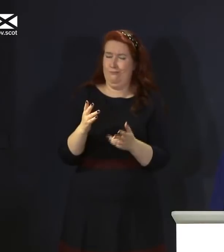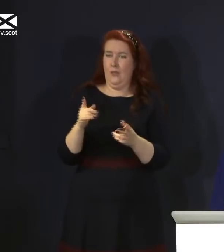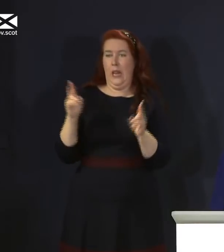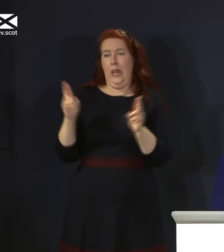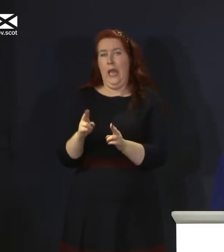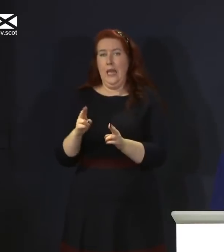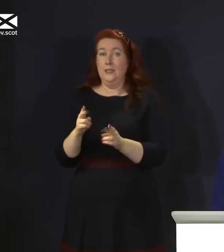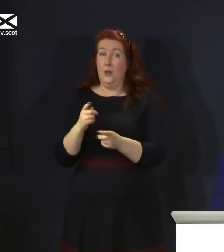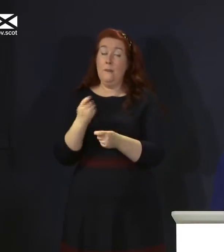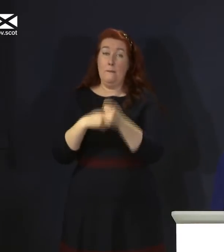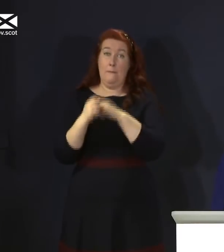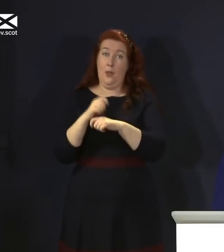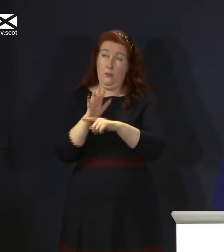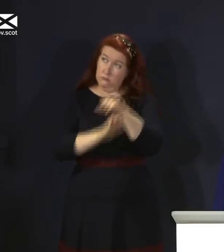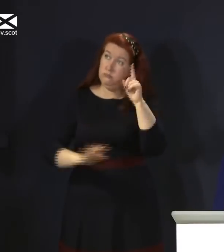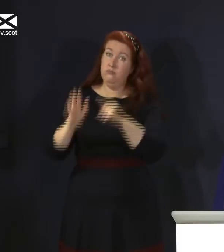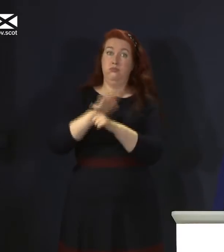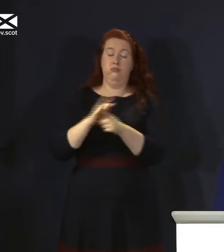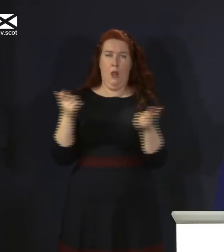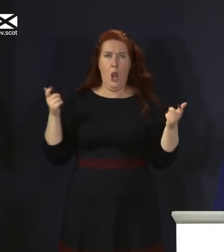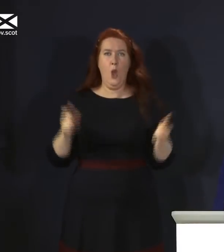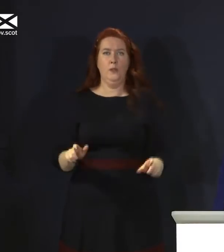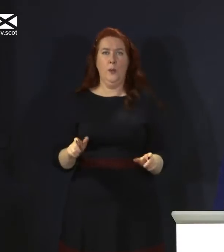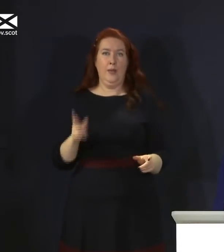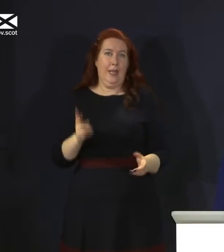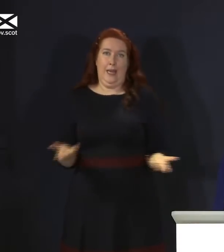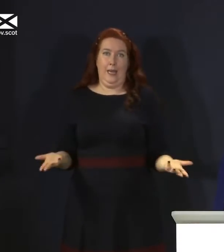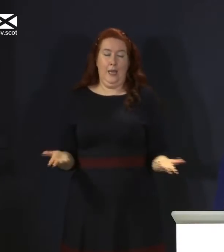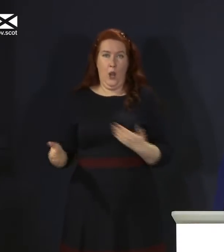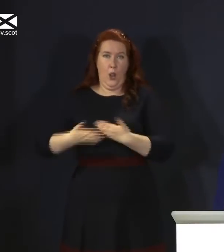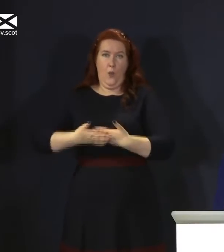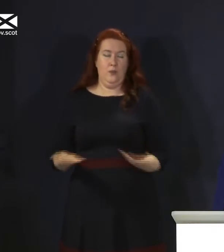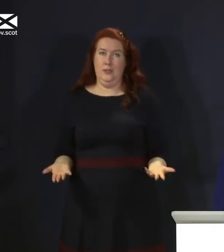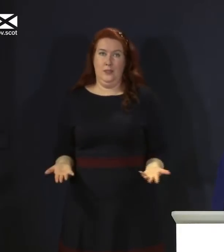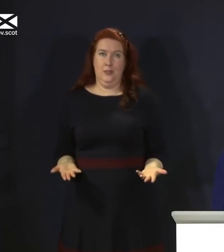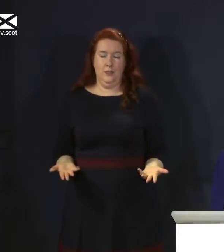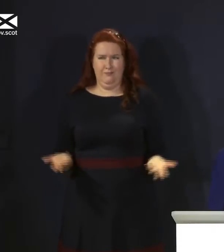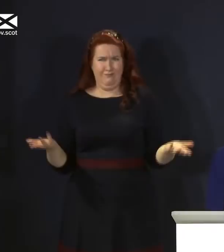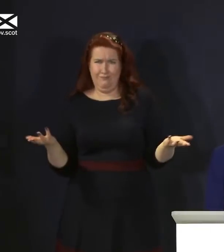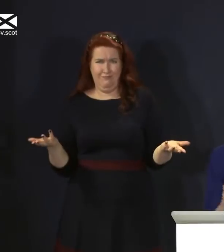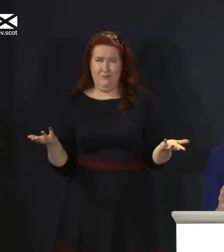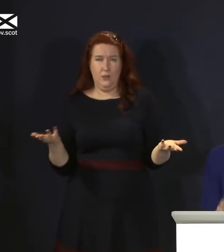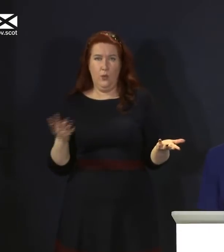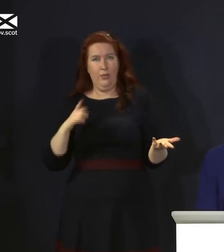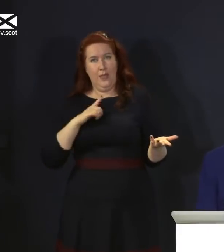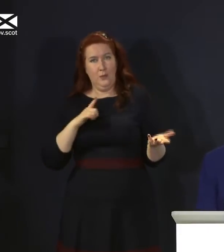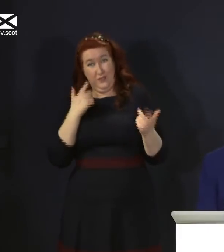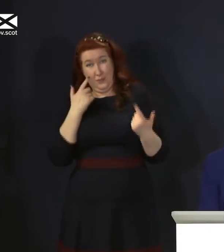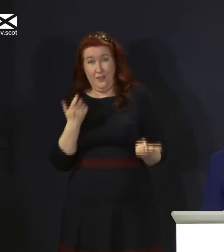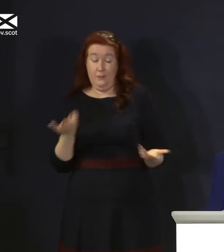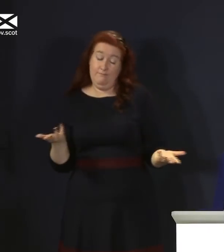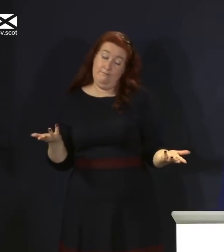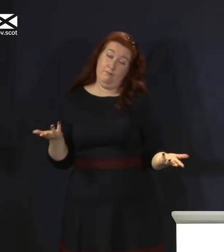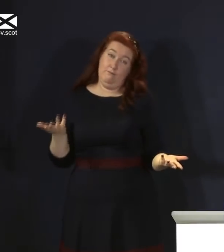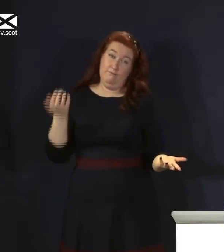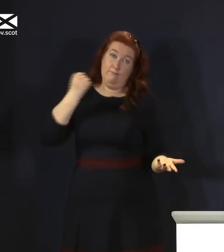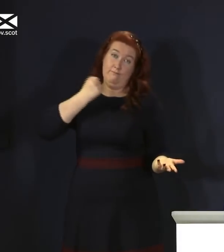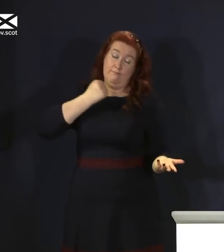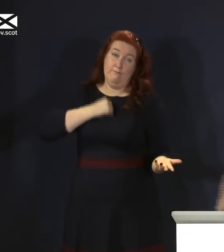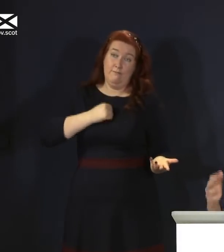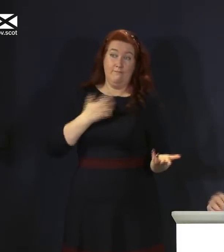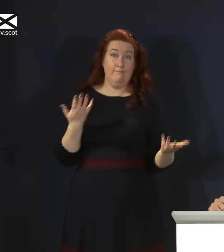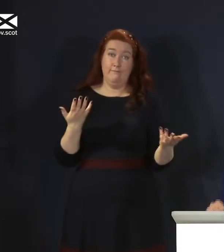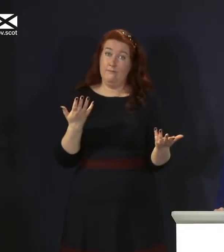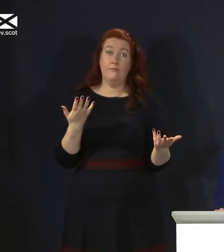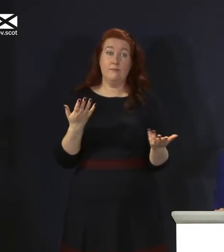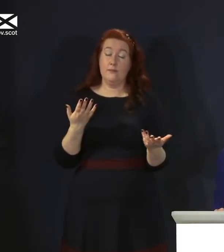reduced capacity. They'll very quickly be in the position of having to be closed again altogether. So, you know, I'm afraid, as was the case before